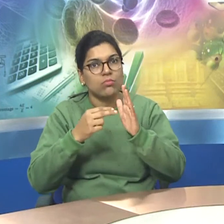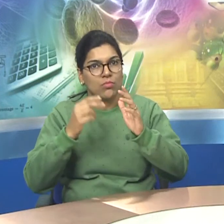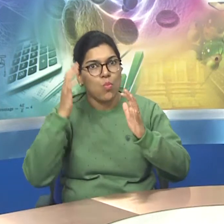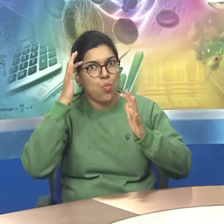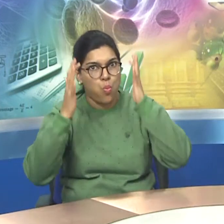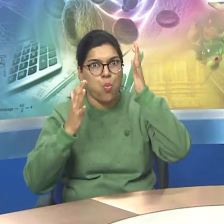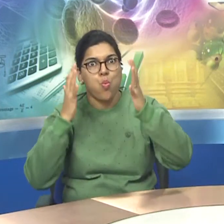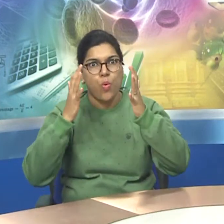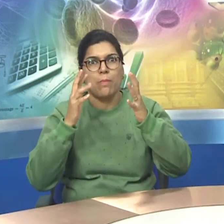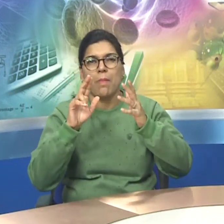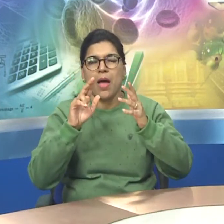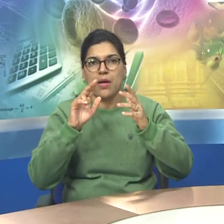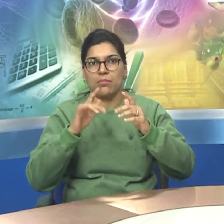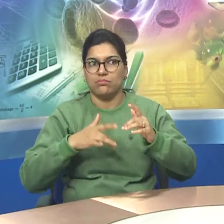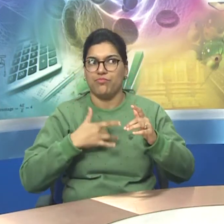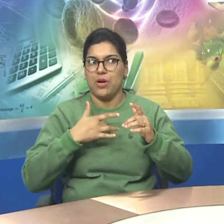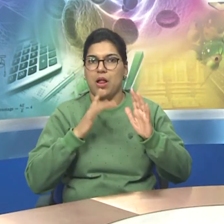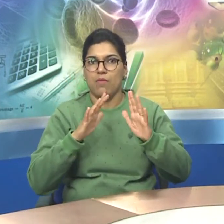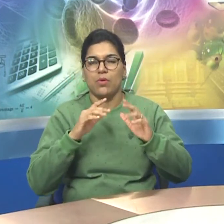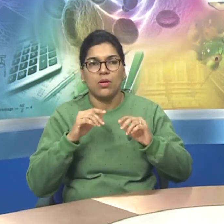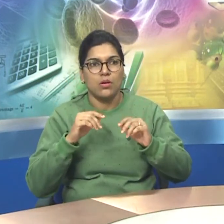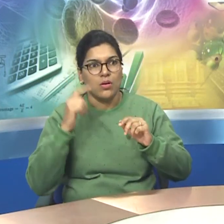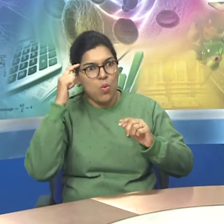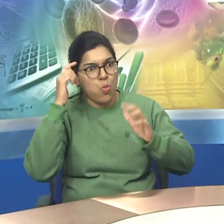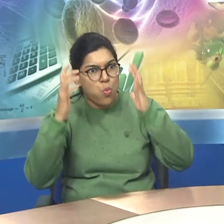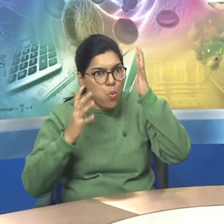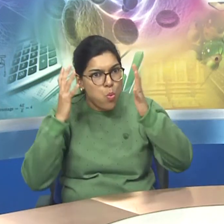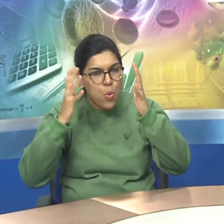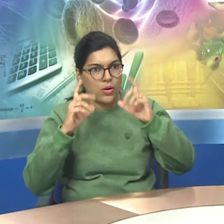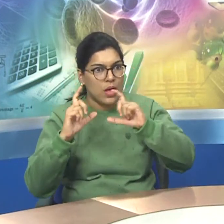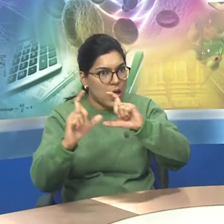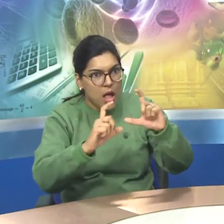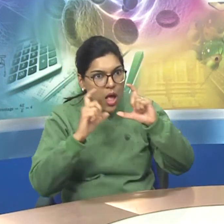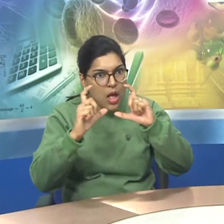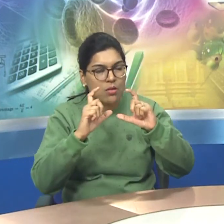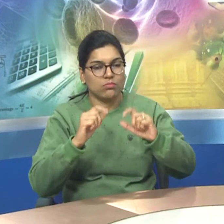It means full of anxieties,